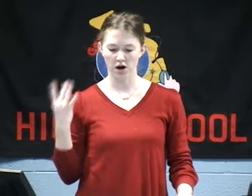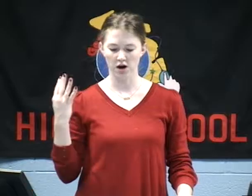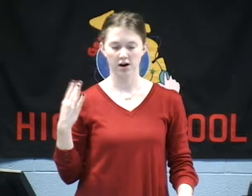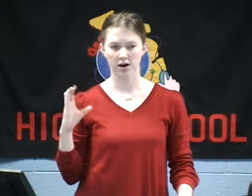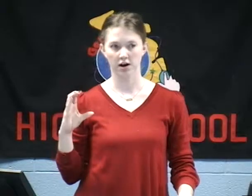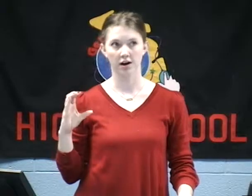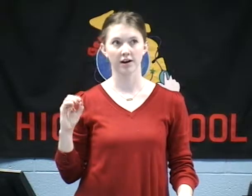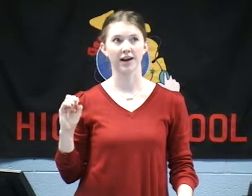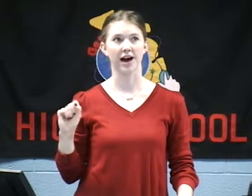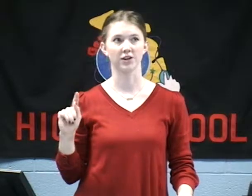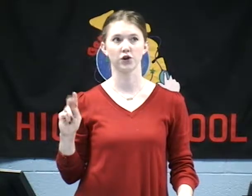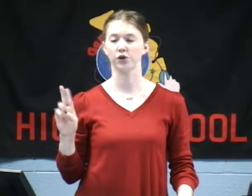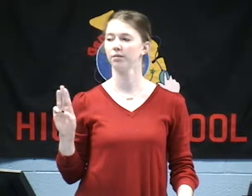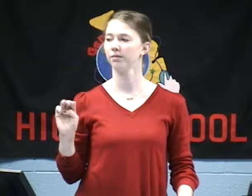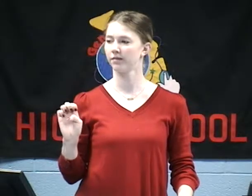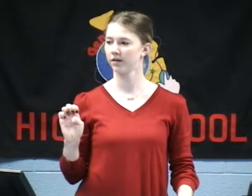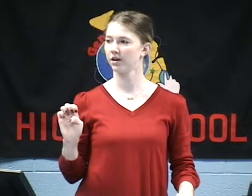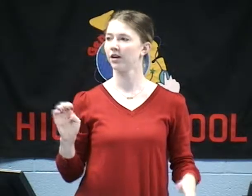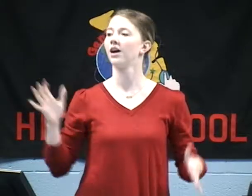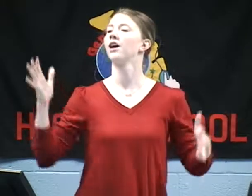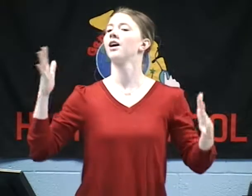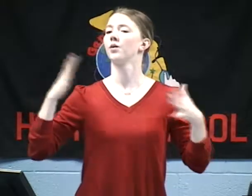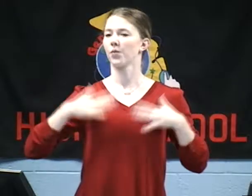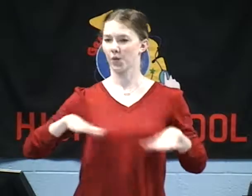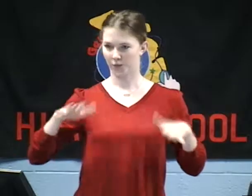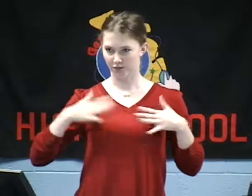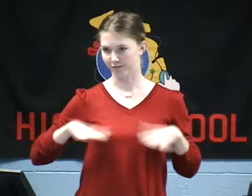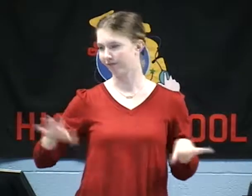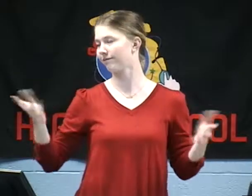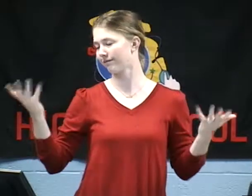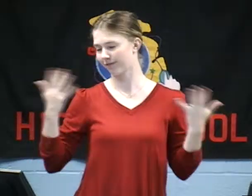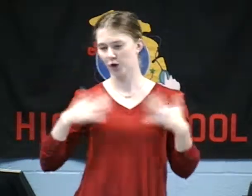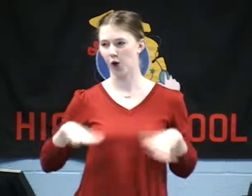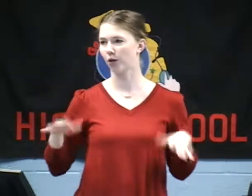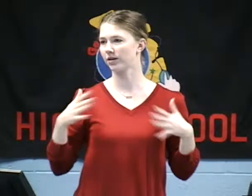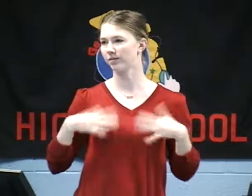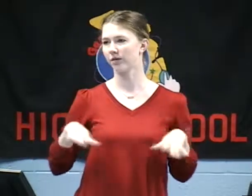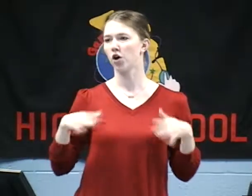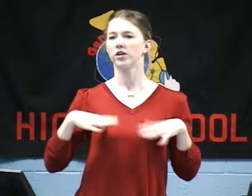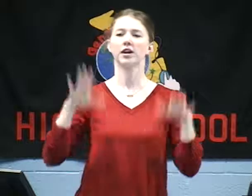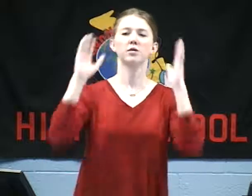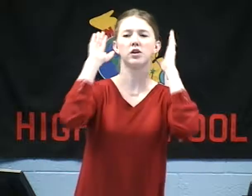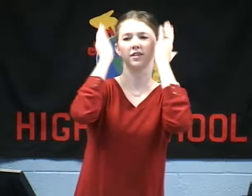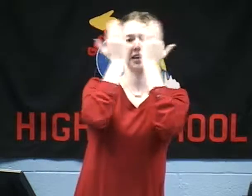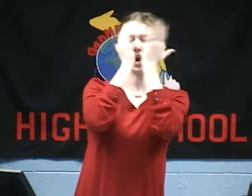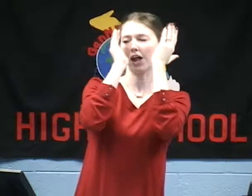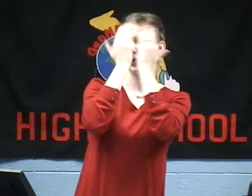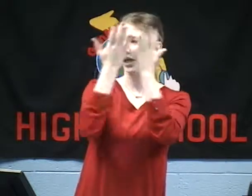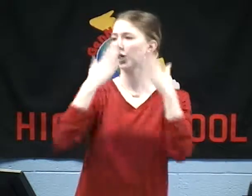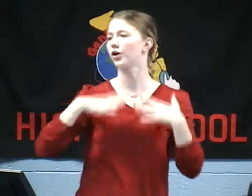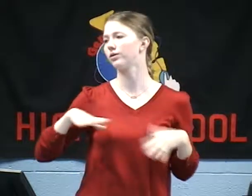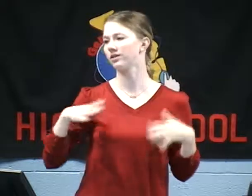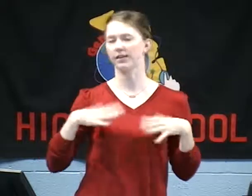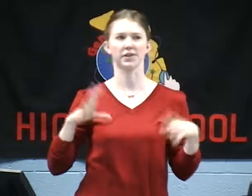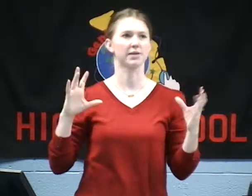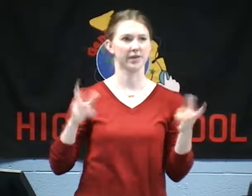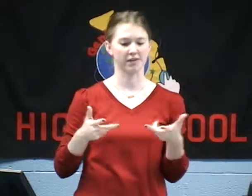4, Costume. costume. I found like this. It's like So you'll see like Halloween clothes if it's